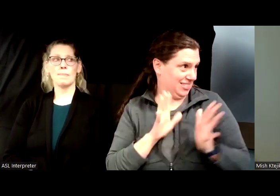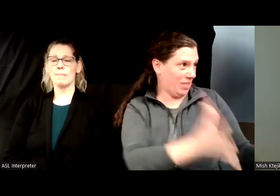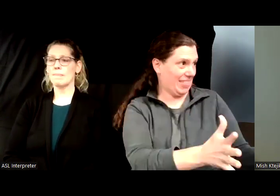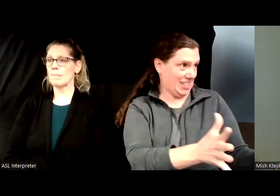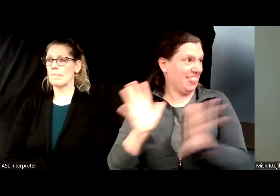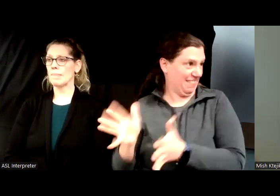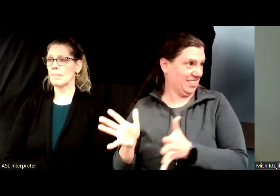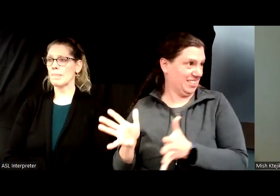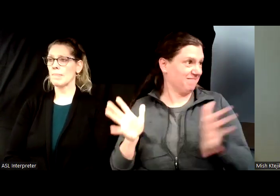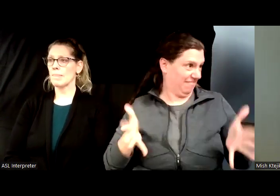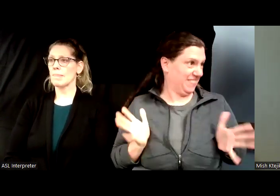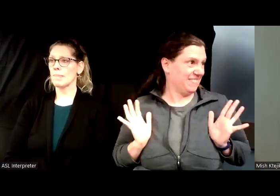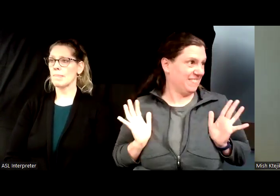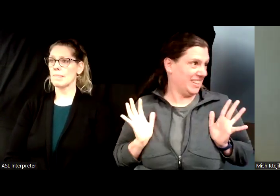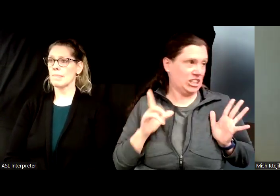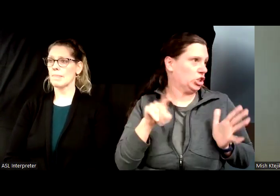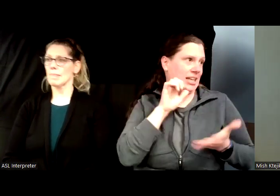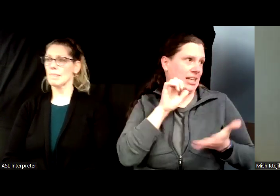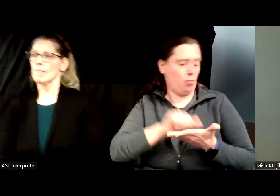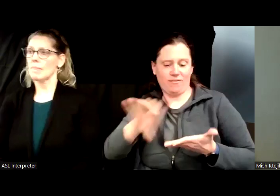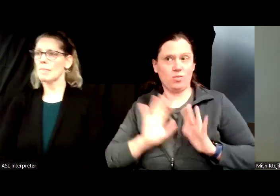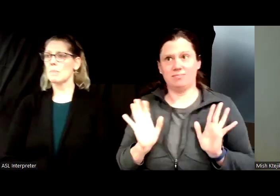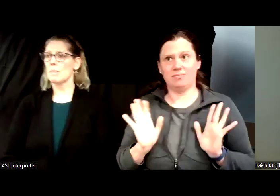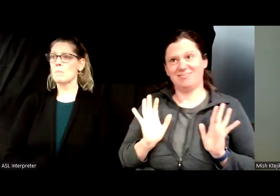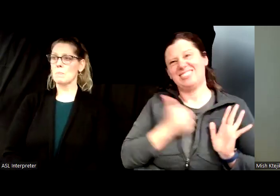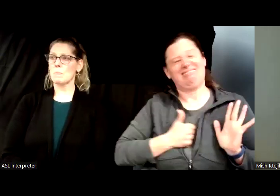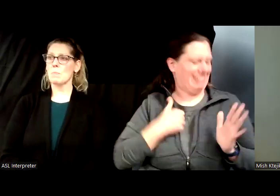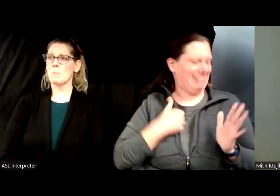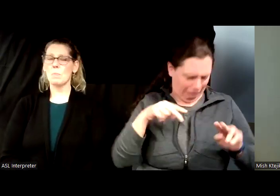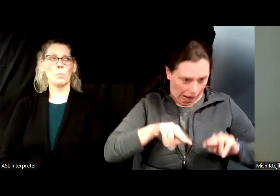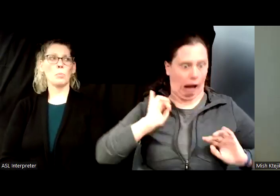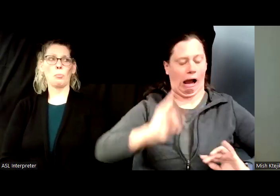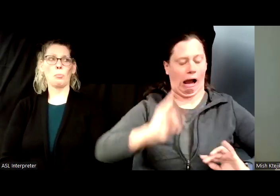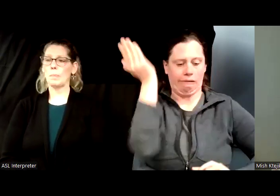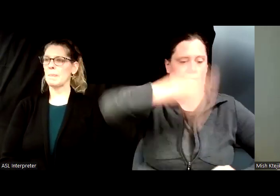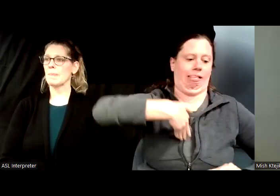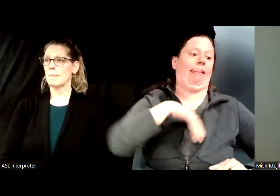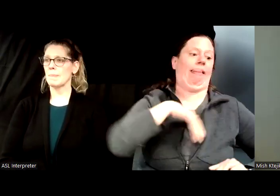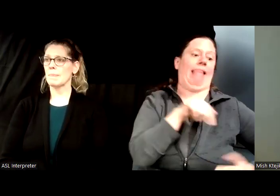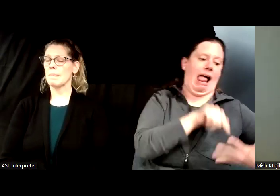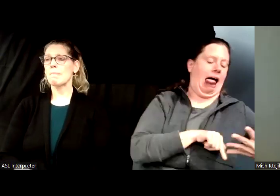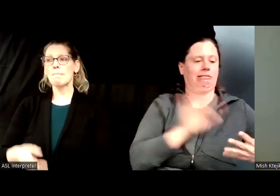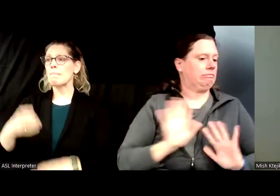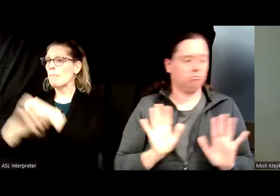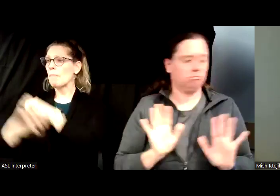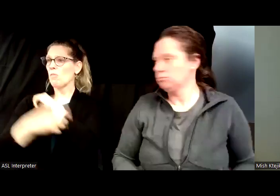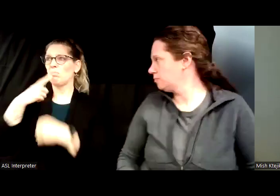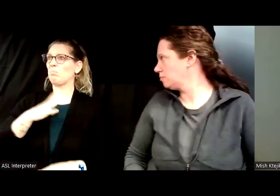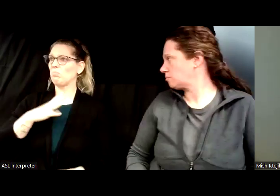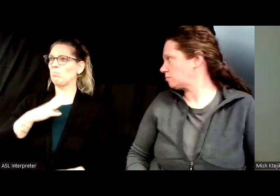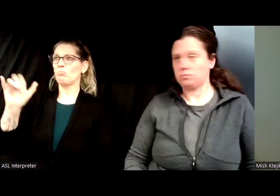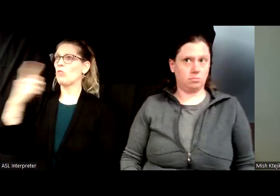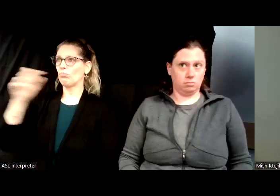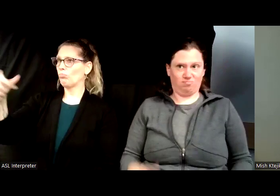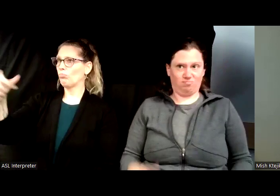medical interpreter. So I think we're just gonna leave it as it's written. I don't think we need to remove anything. That's Sorry. okay. Cause I just read it again and I think we're